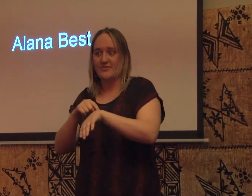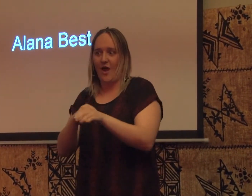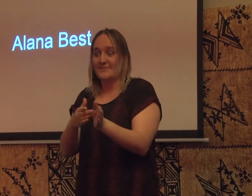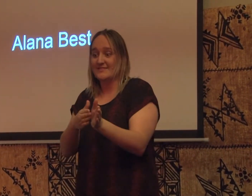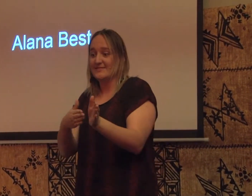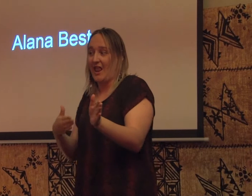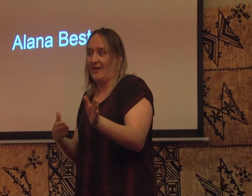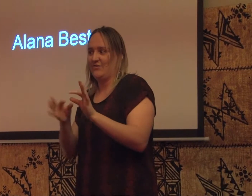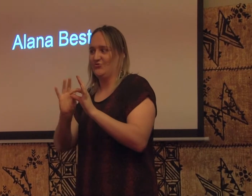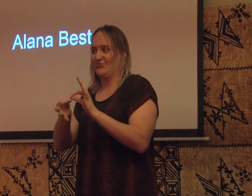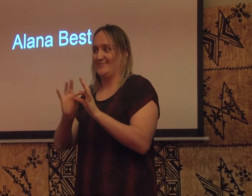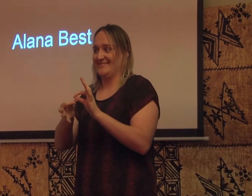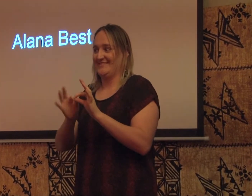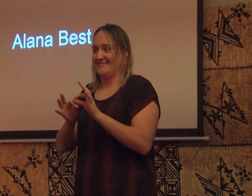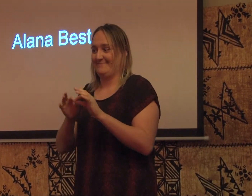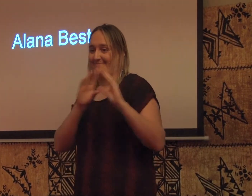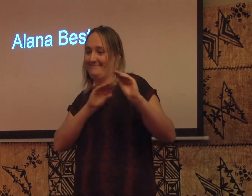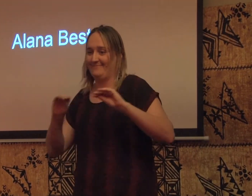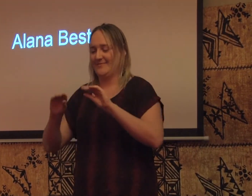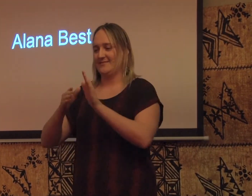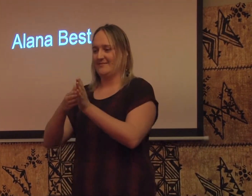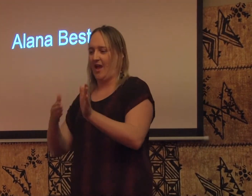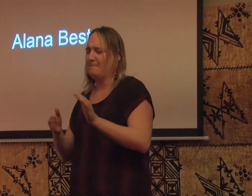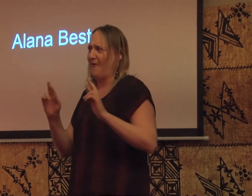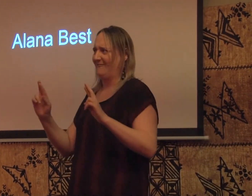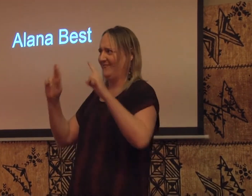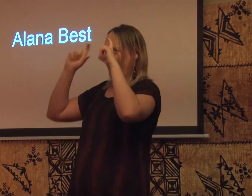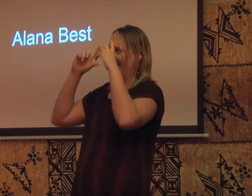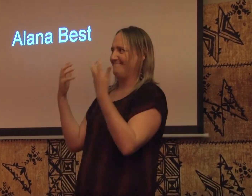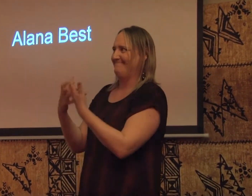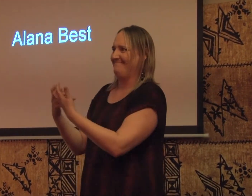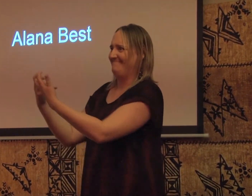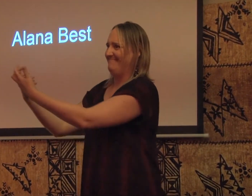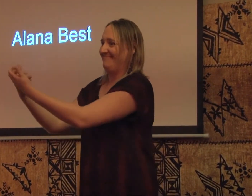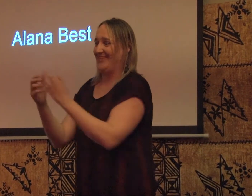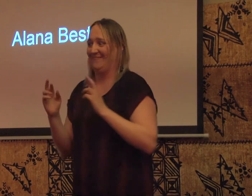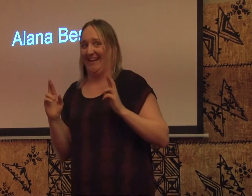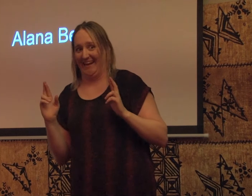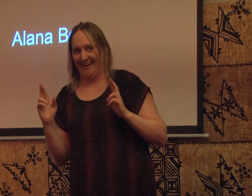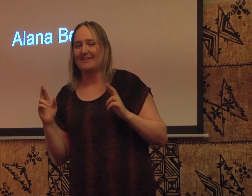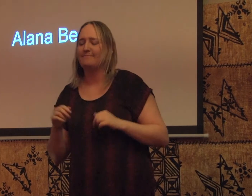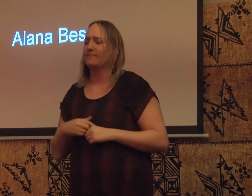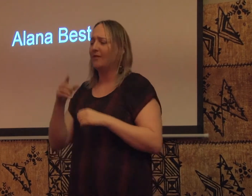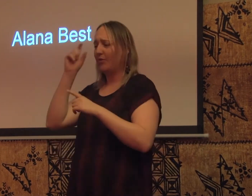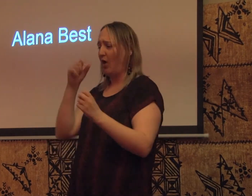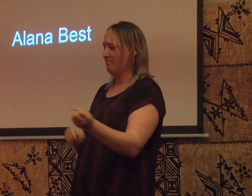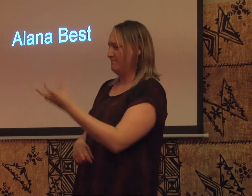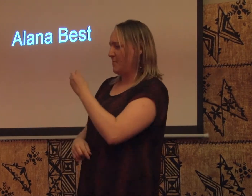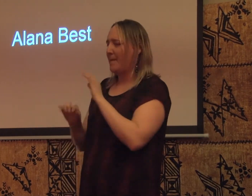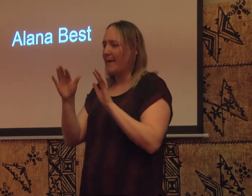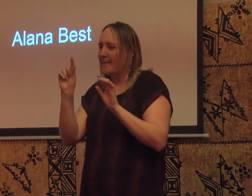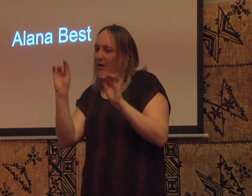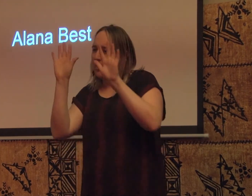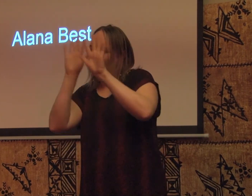at Pecha Kucha tonight. Just remember that there will be a little bit of a pause and a bit of a delay when we are having